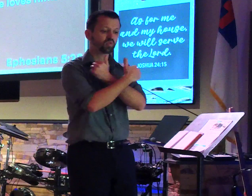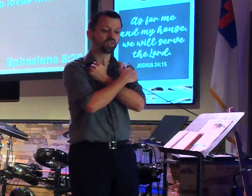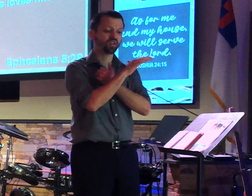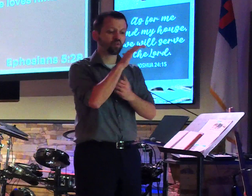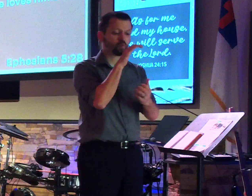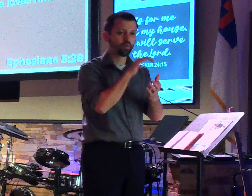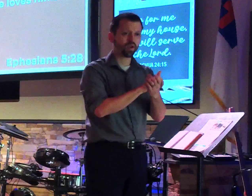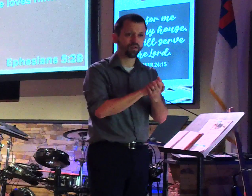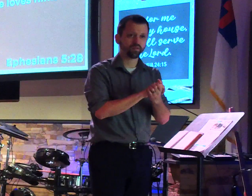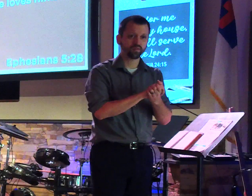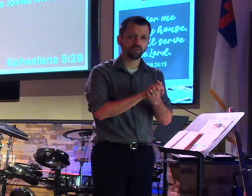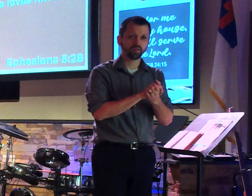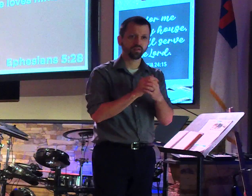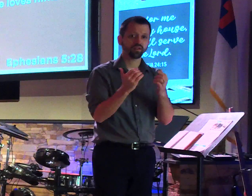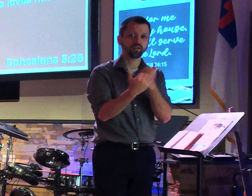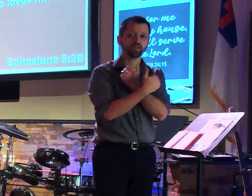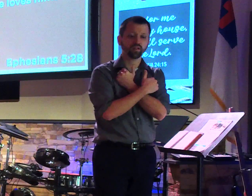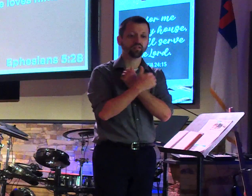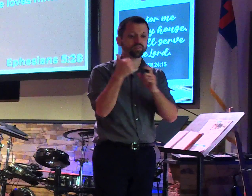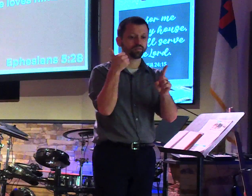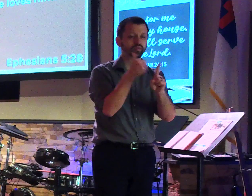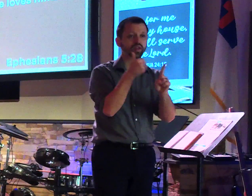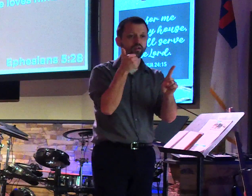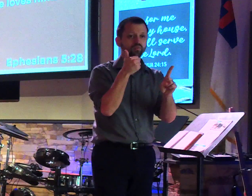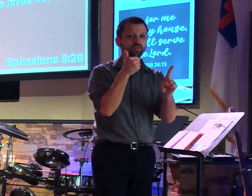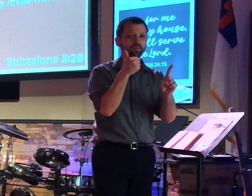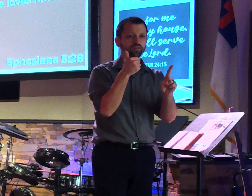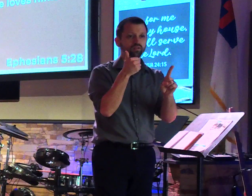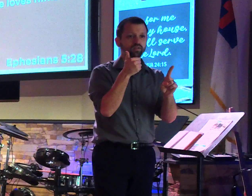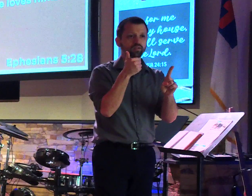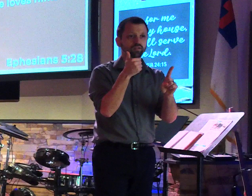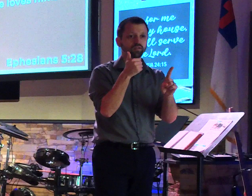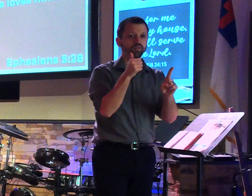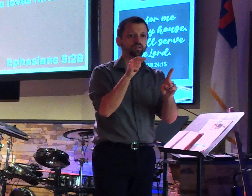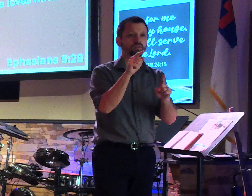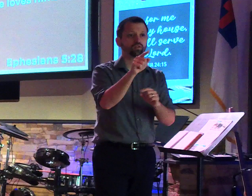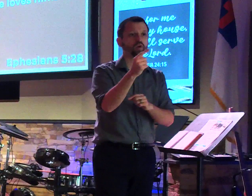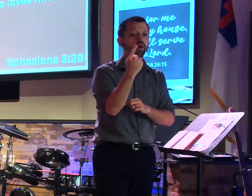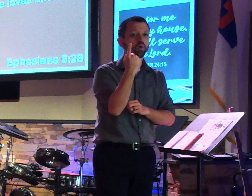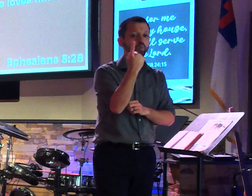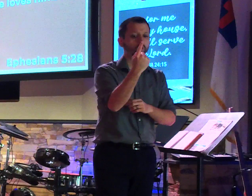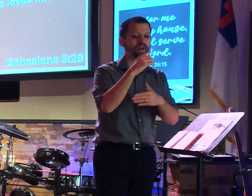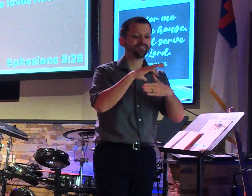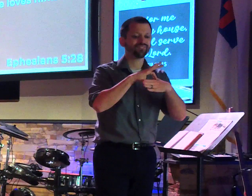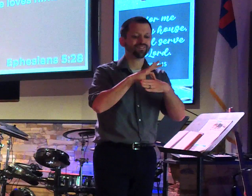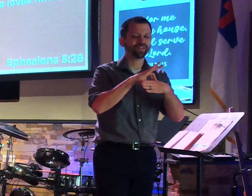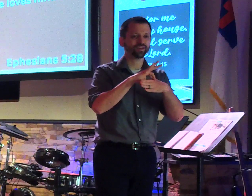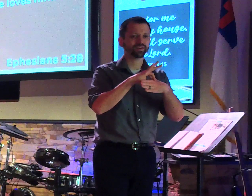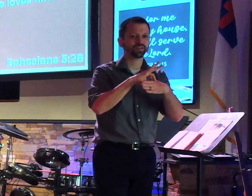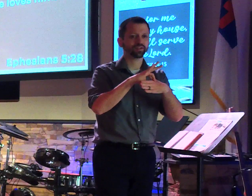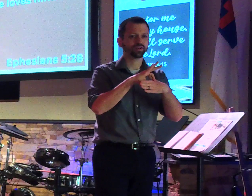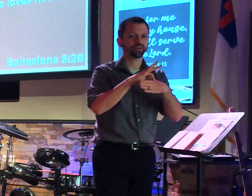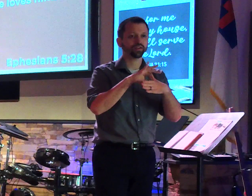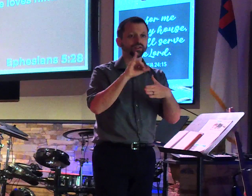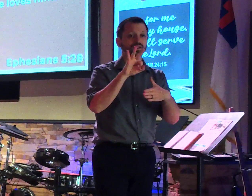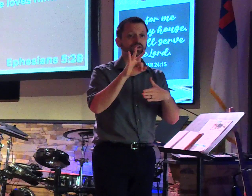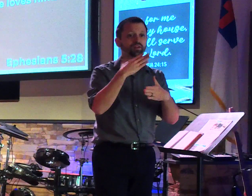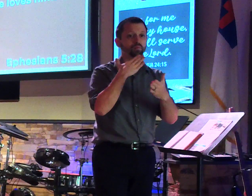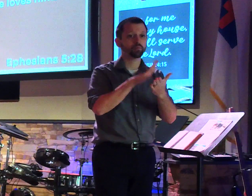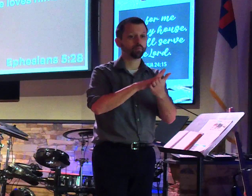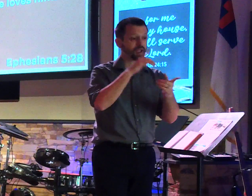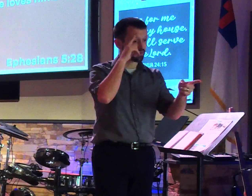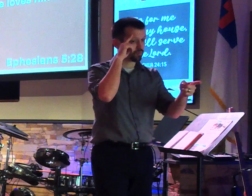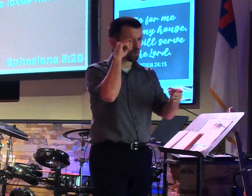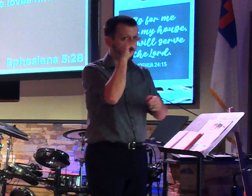wife loves himself. You're one flesh. If it's bad for